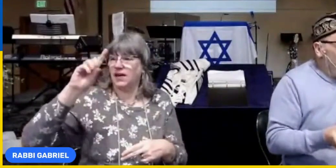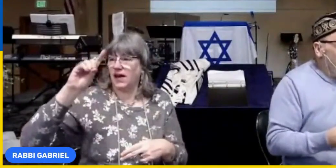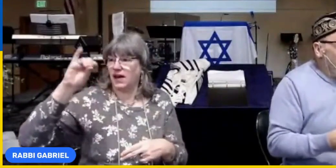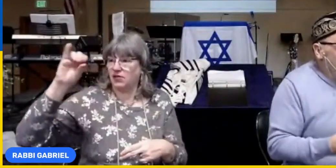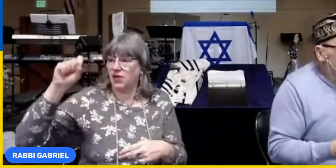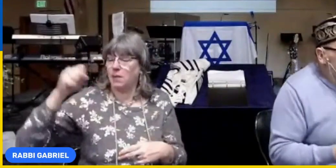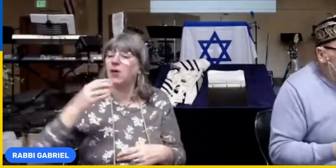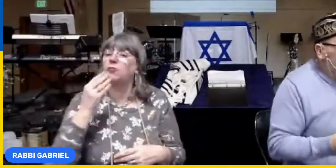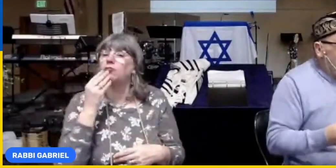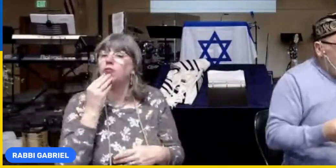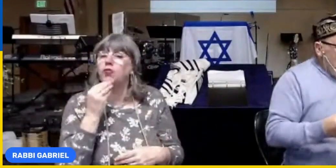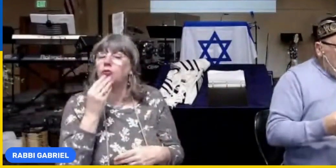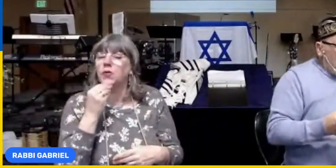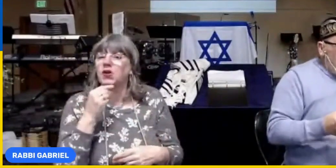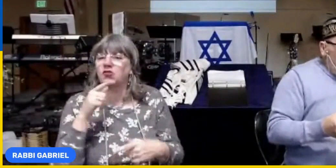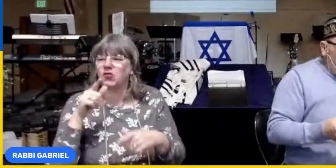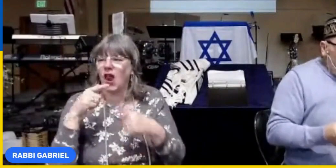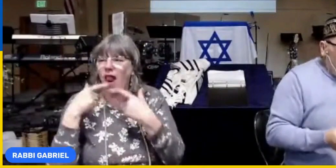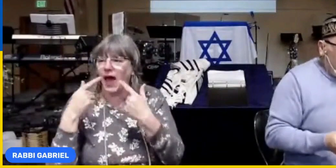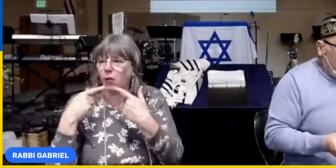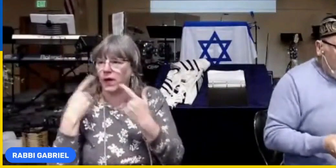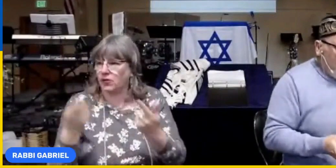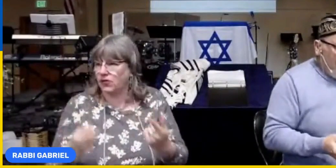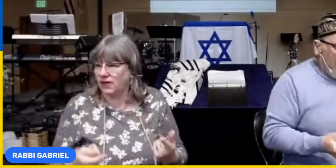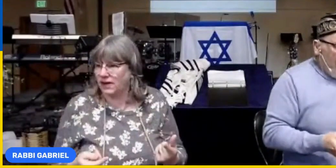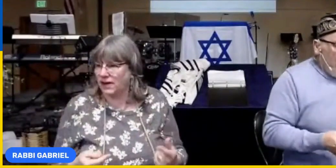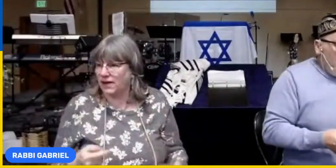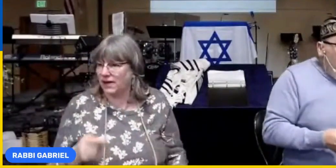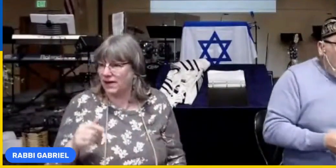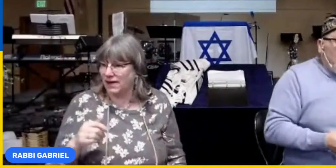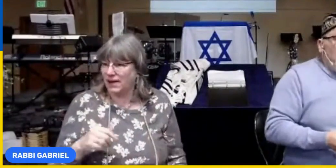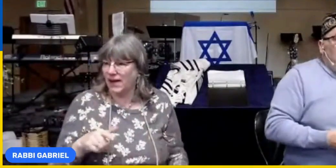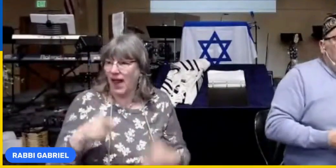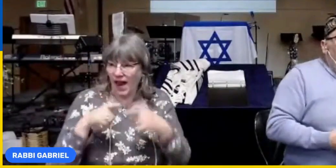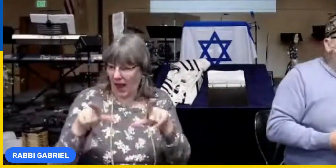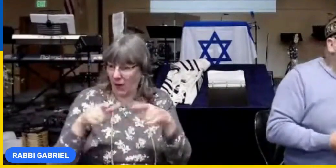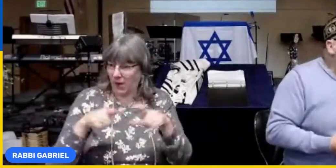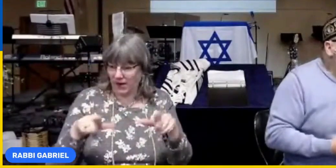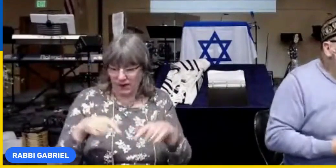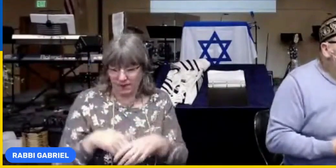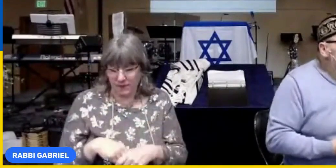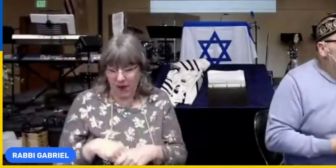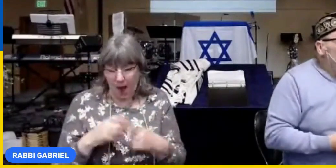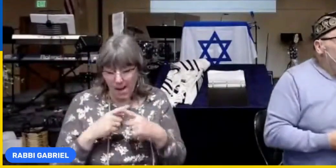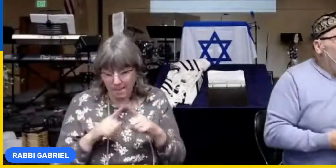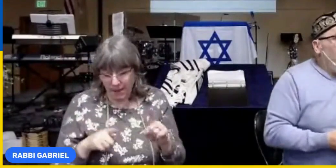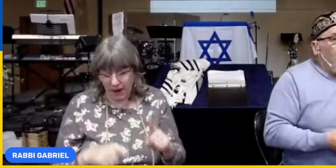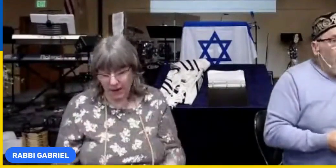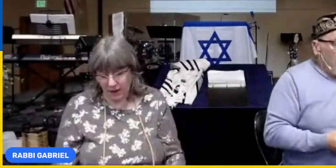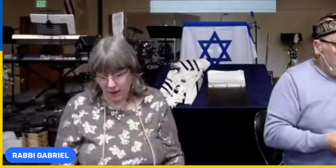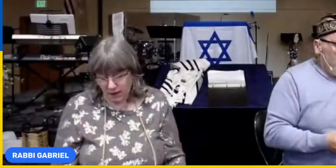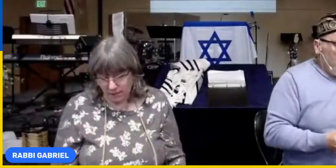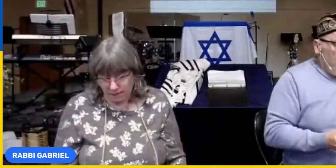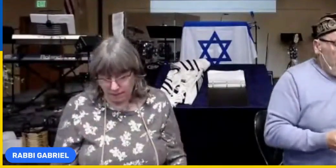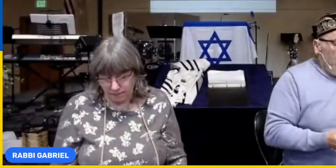Europe. You know, so, but then,